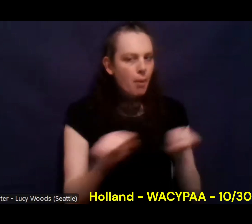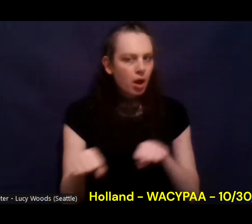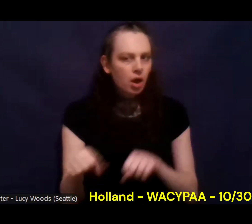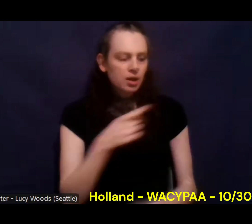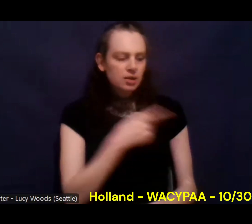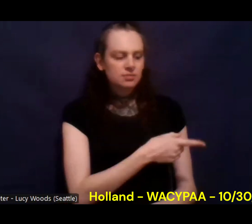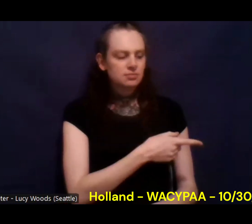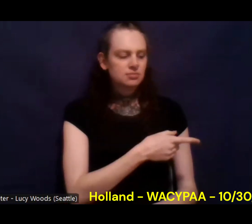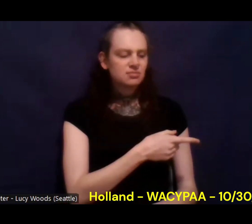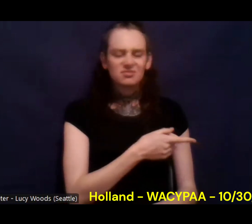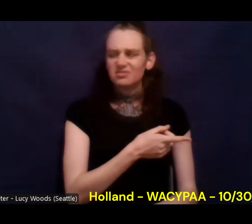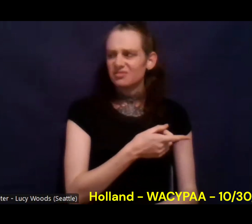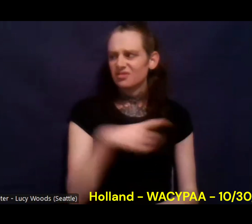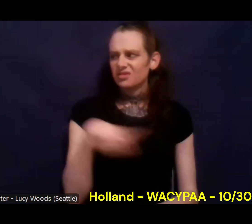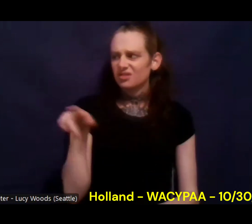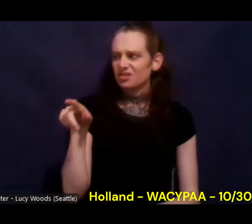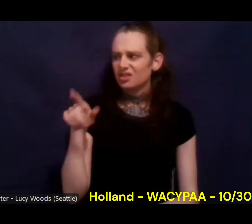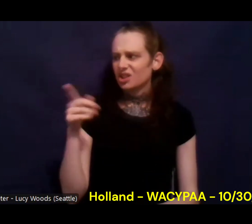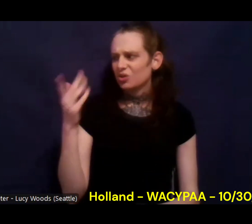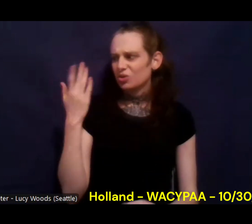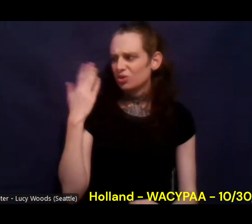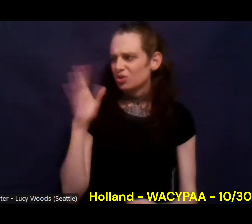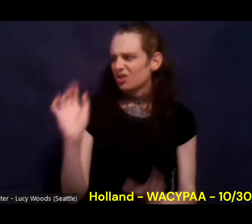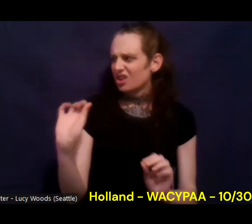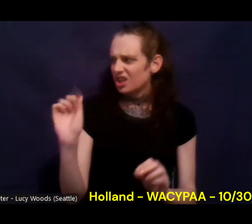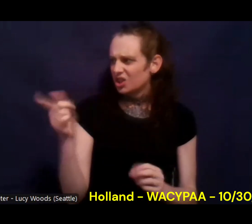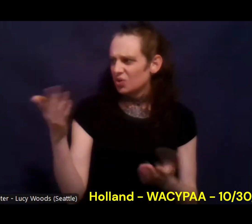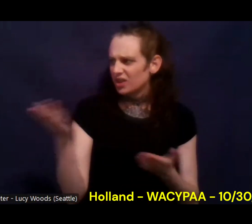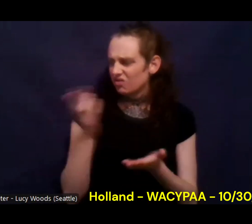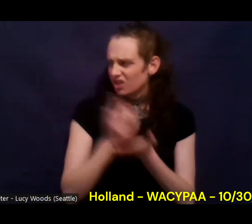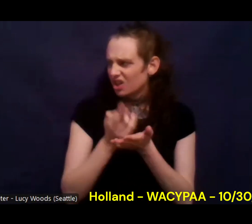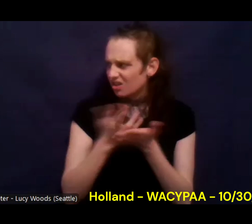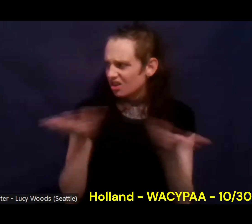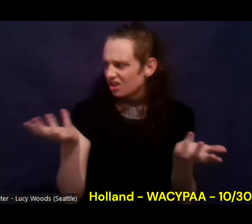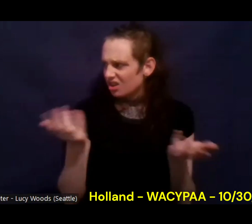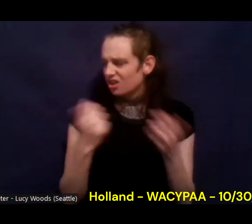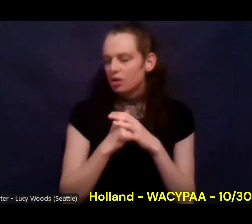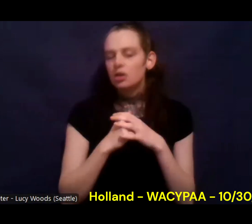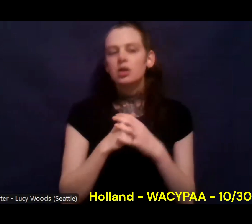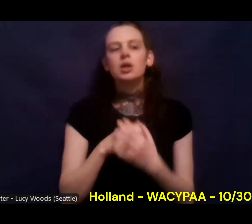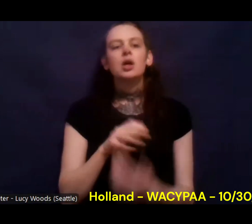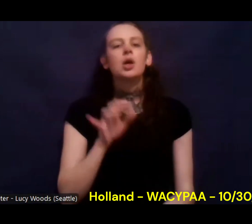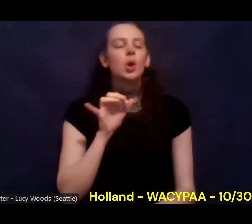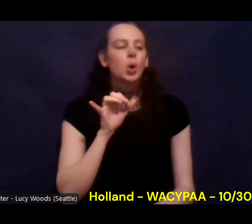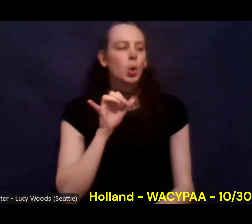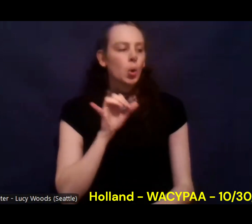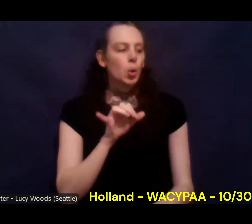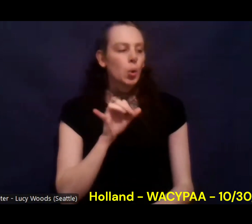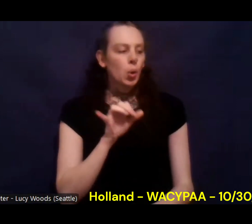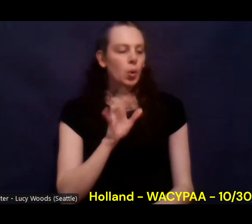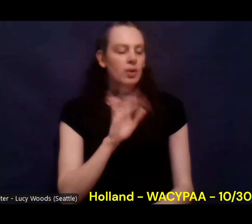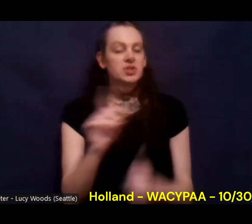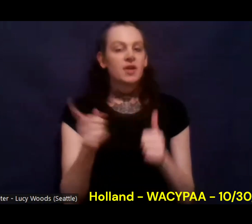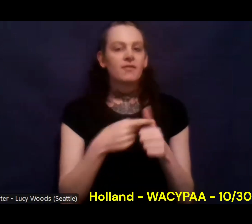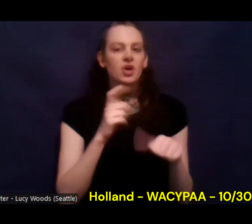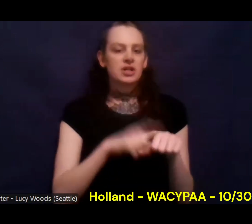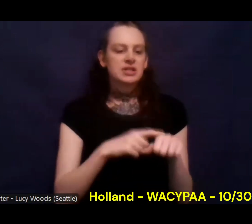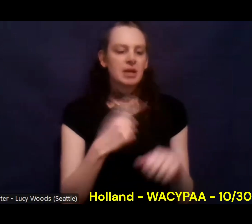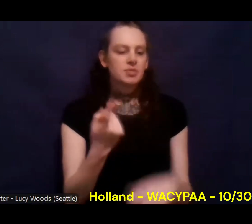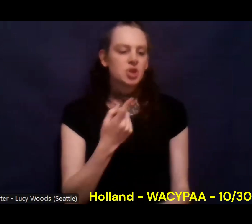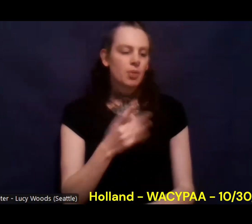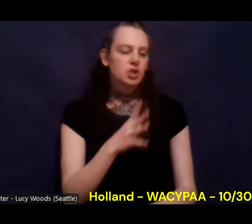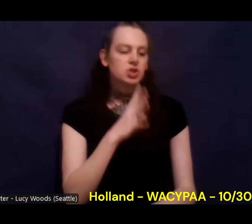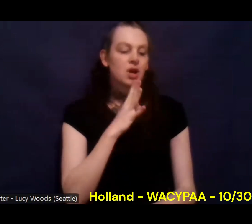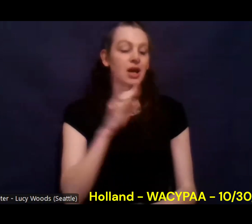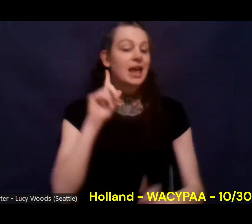like, bitch, you don't know anything. You're in treatment. And that was like the first time someone had spoken louder than my alcoholism in a really long